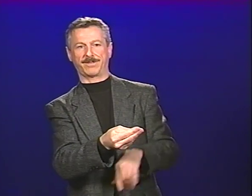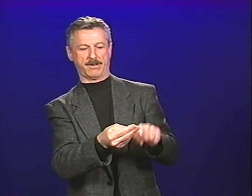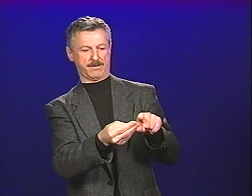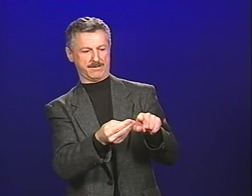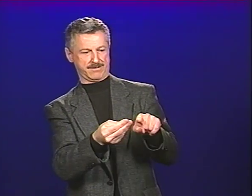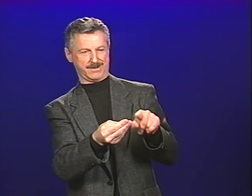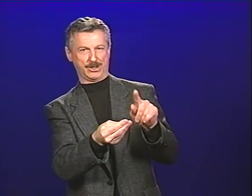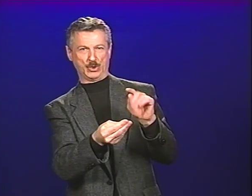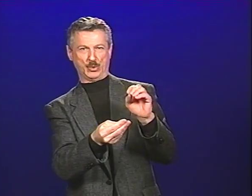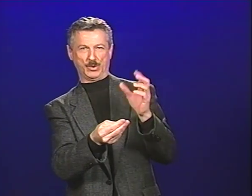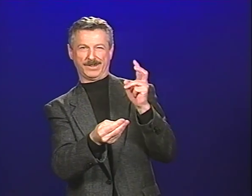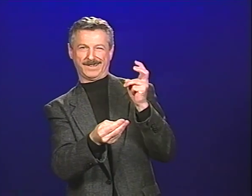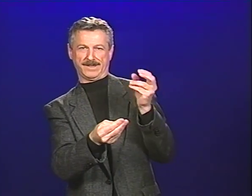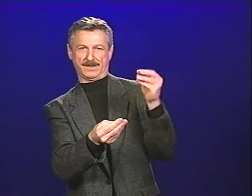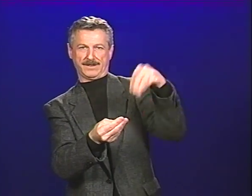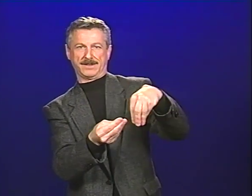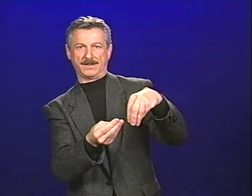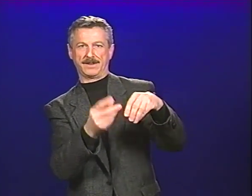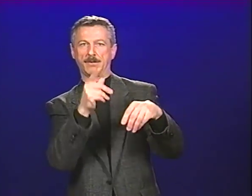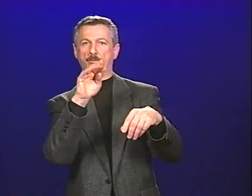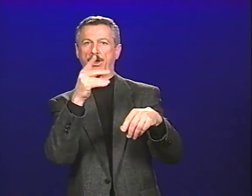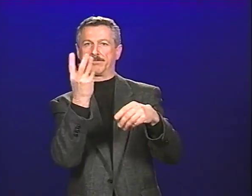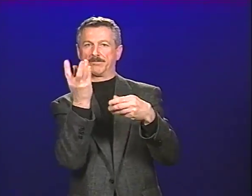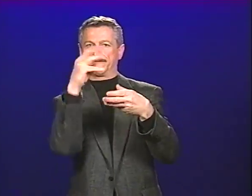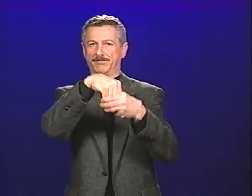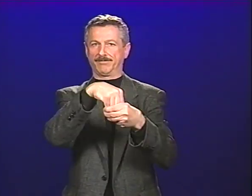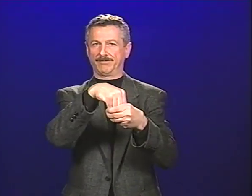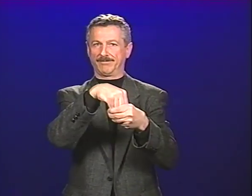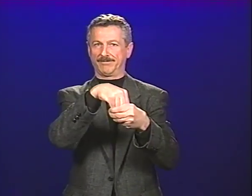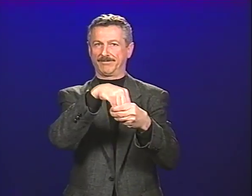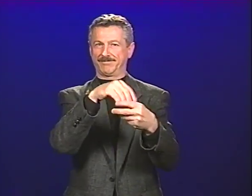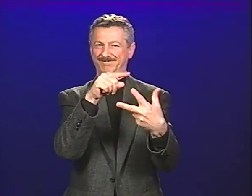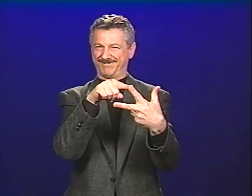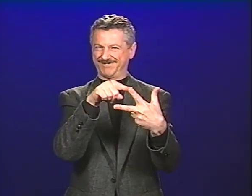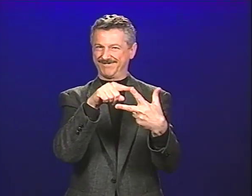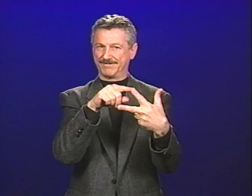to. The concept of to is incorporated into the movement of the sign give.